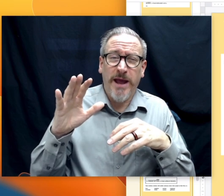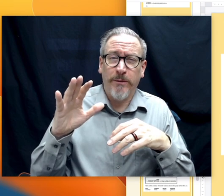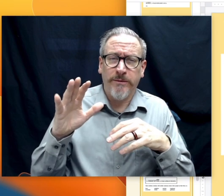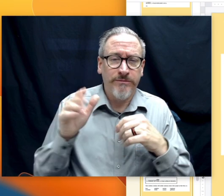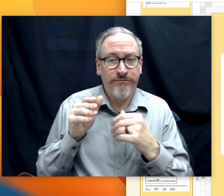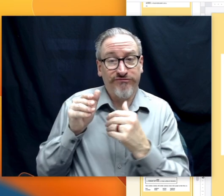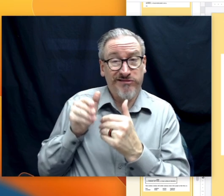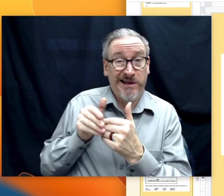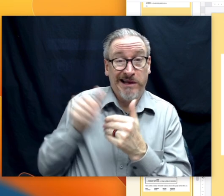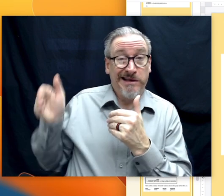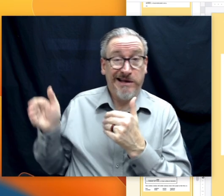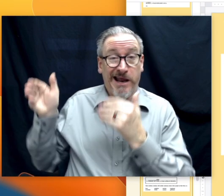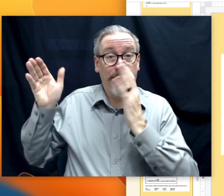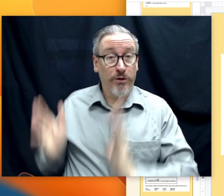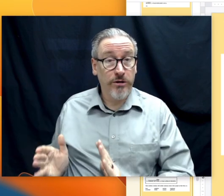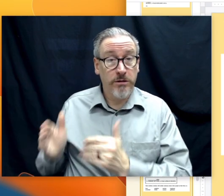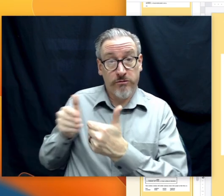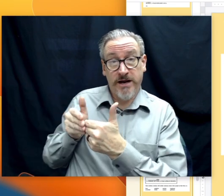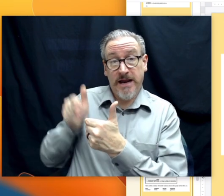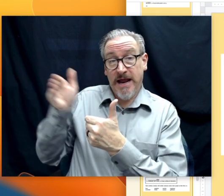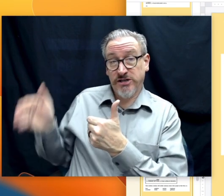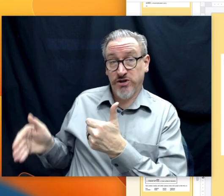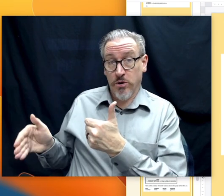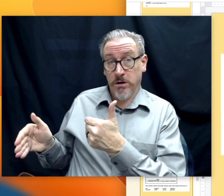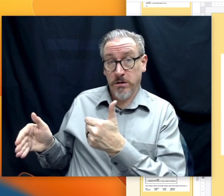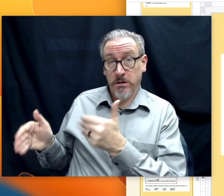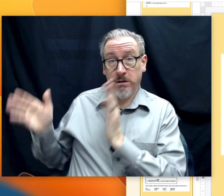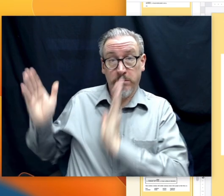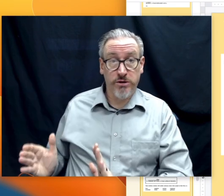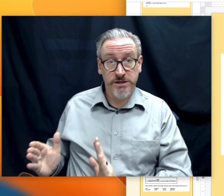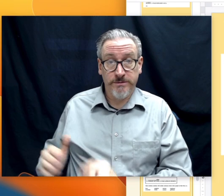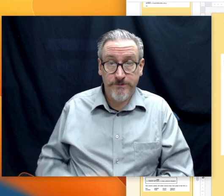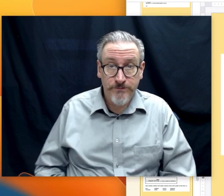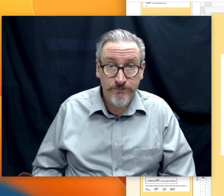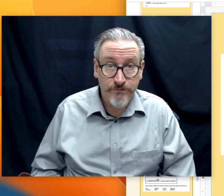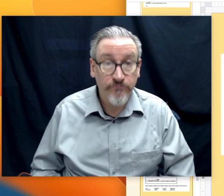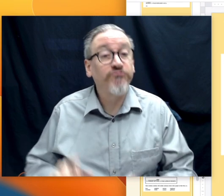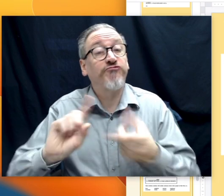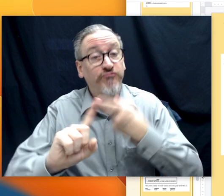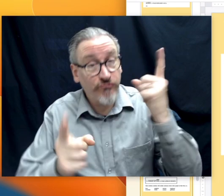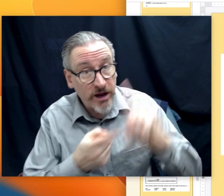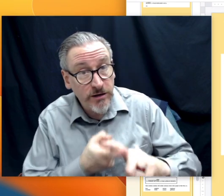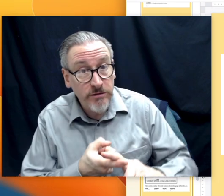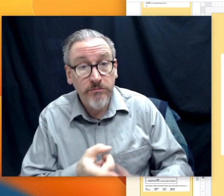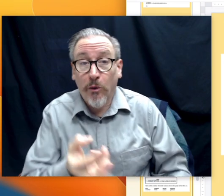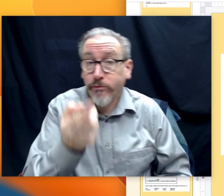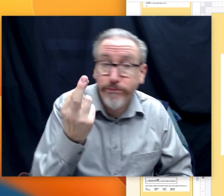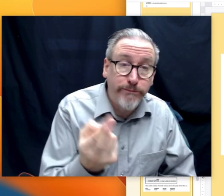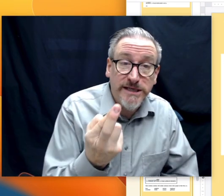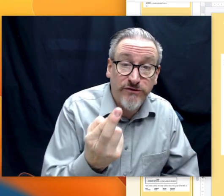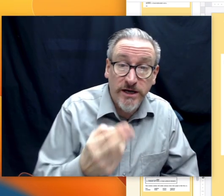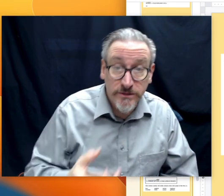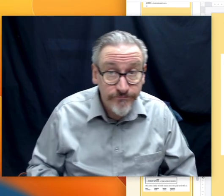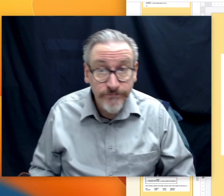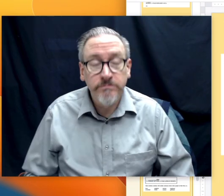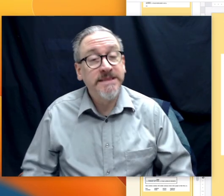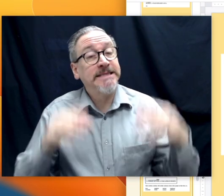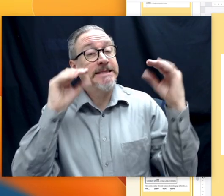New camera. Neighbor, right? Next door person. Friend, best